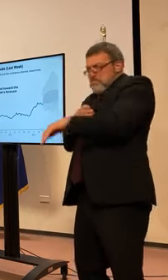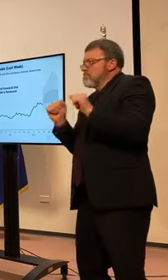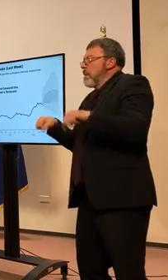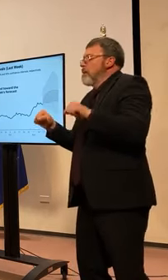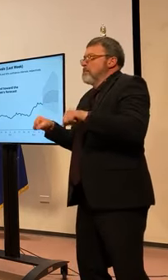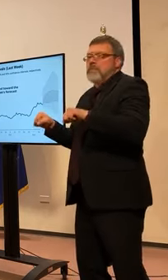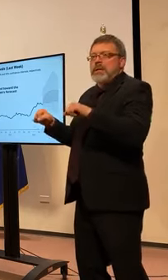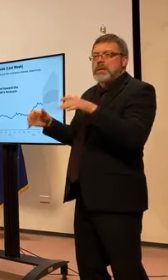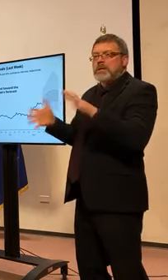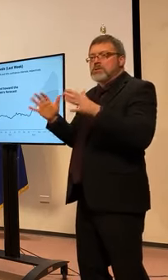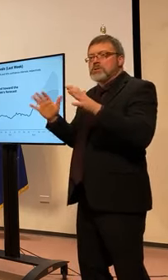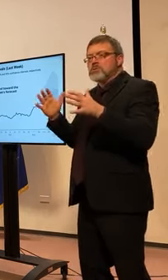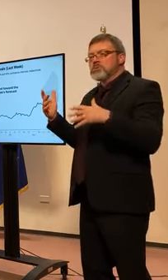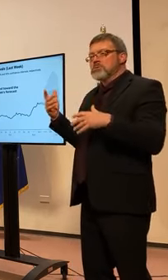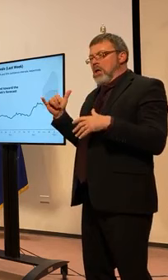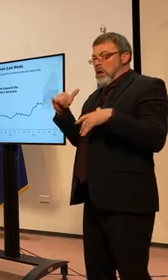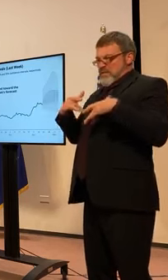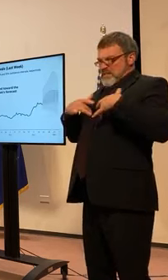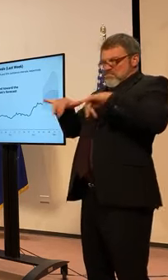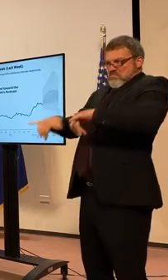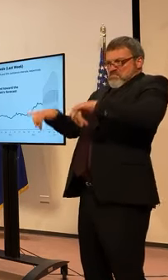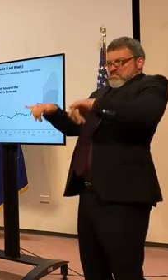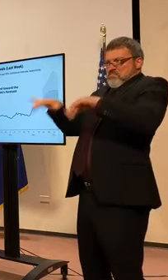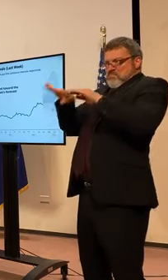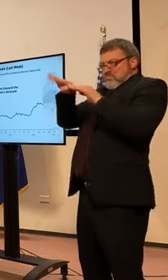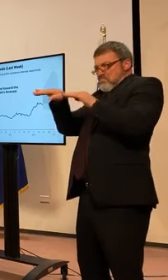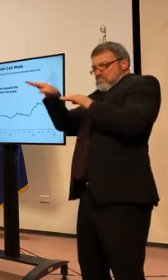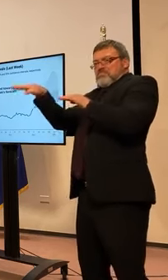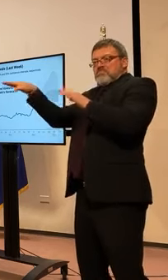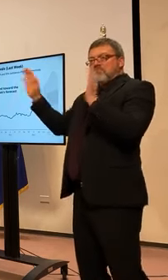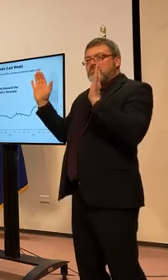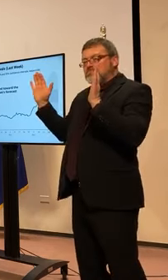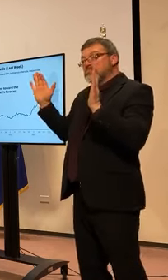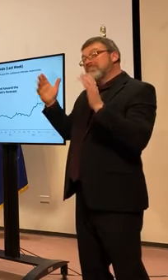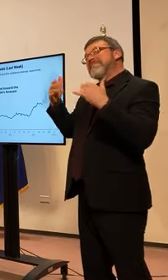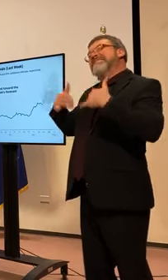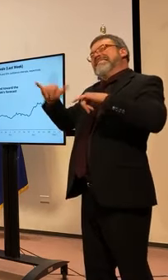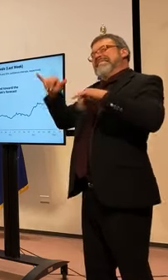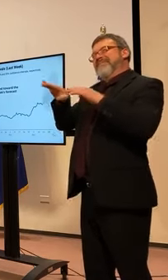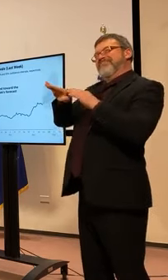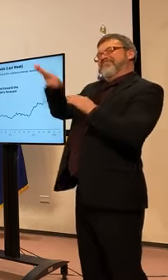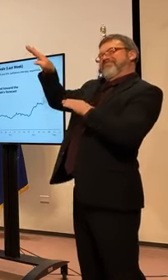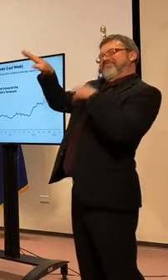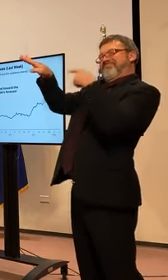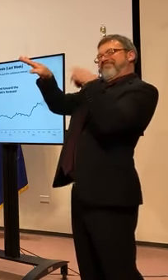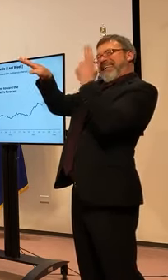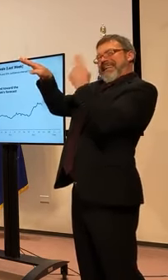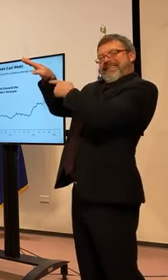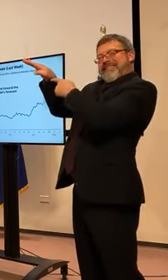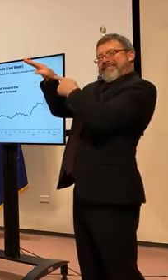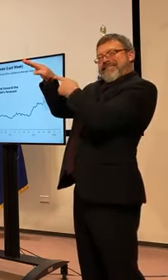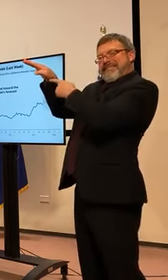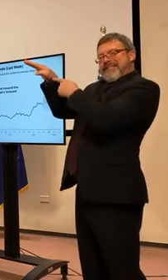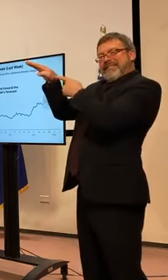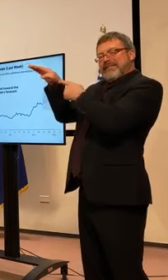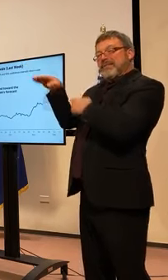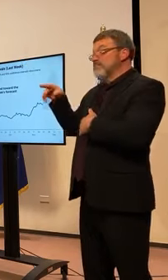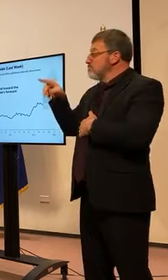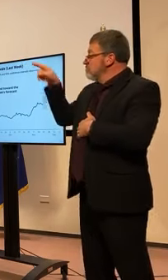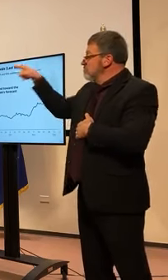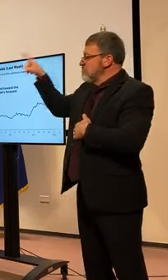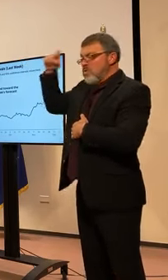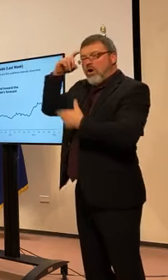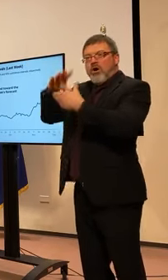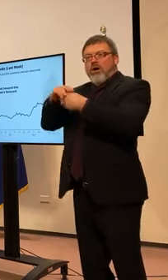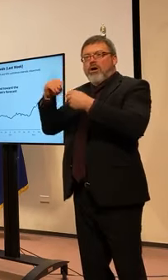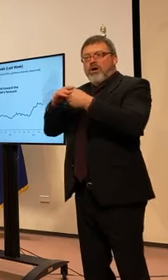But again, we're at a high level of cases. So as the governor said, important to be careful this week with Thanksgiving upon us. And as